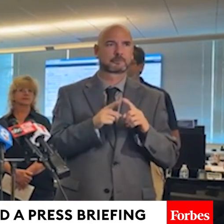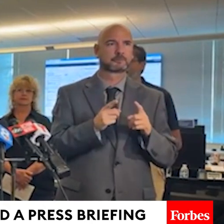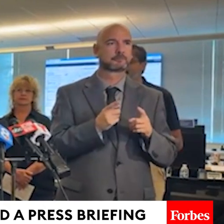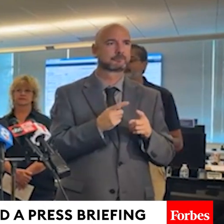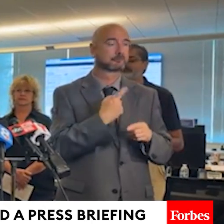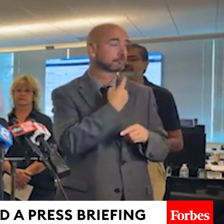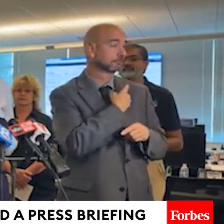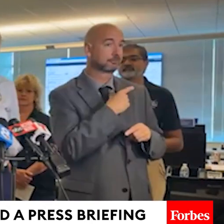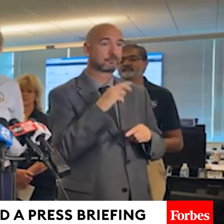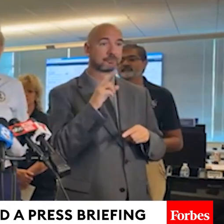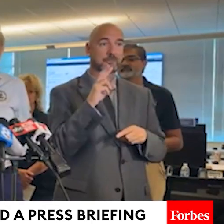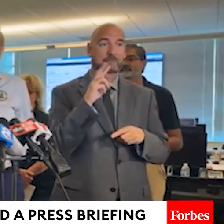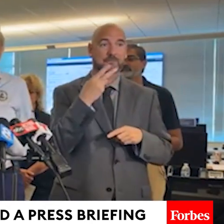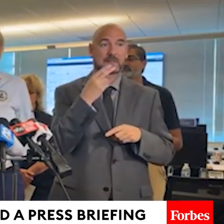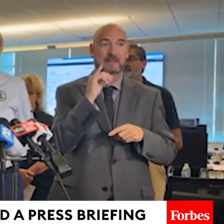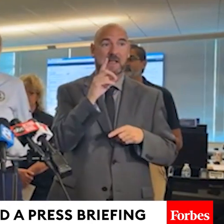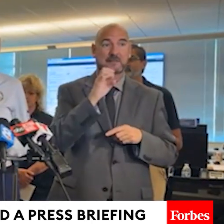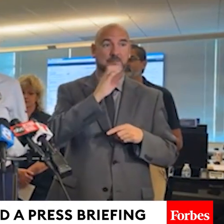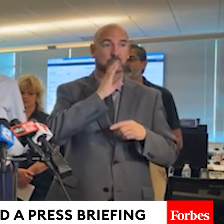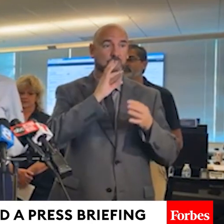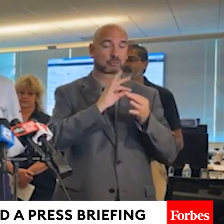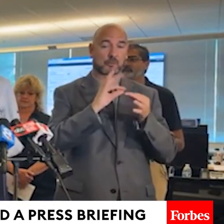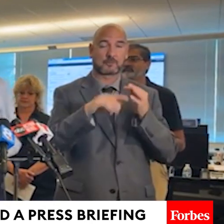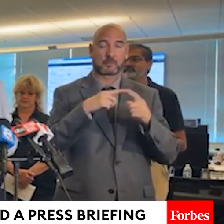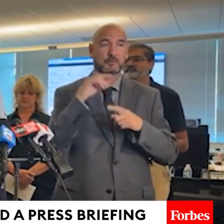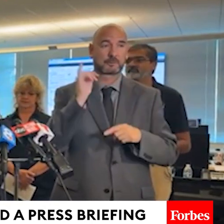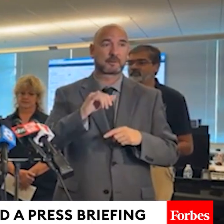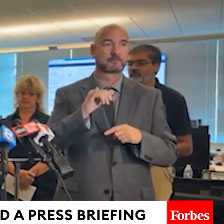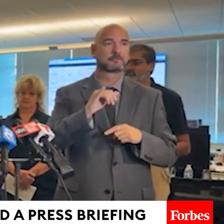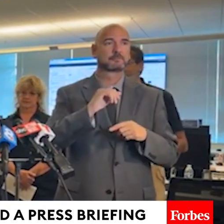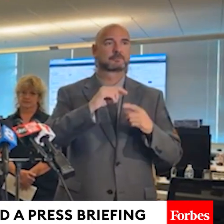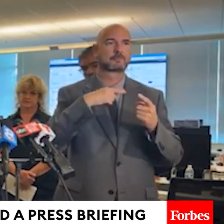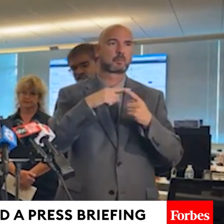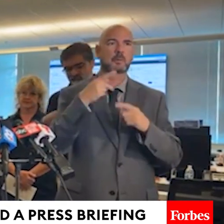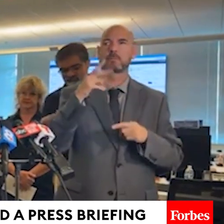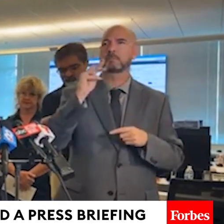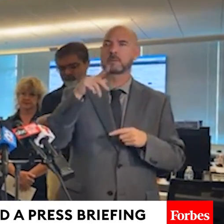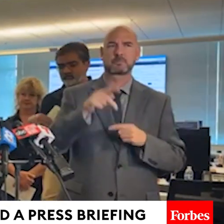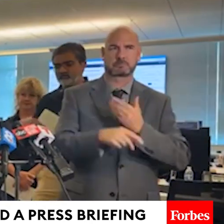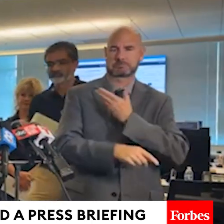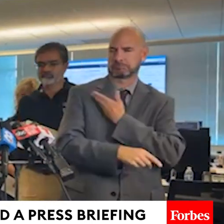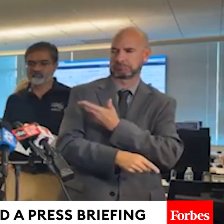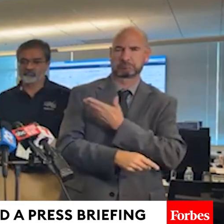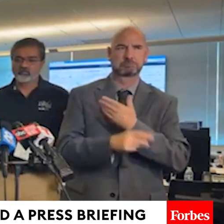Vic can speak more to the failure of the pump and generator issues.